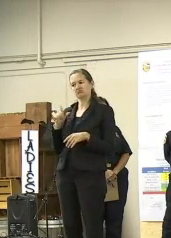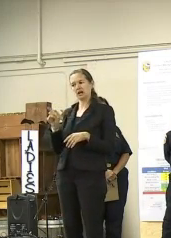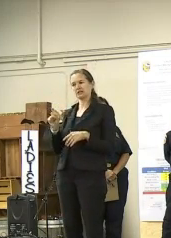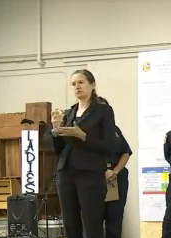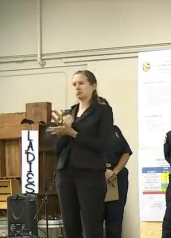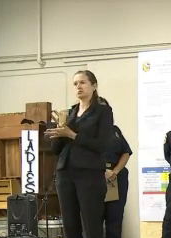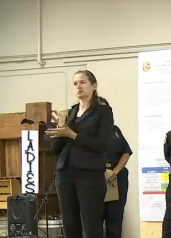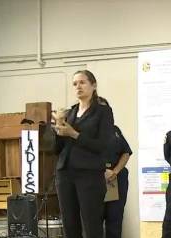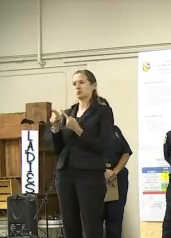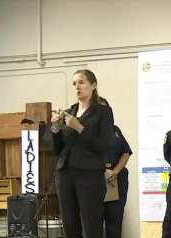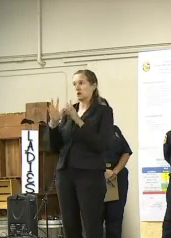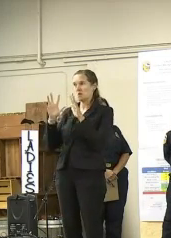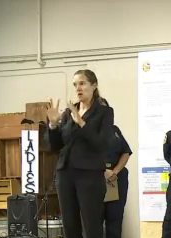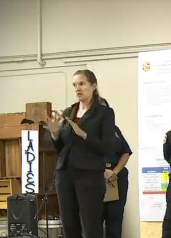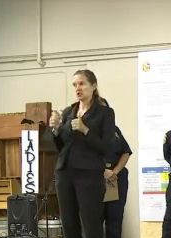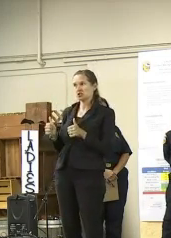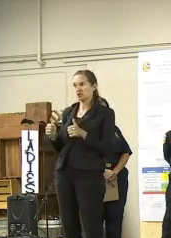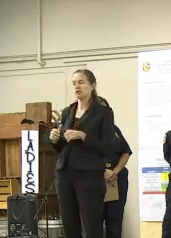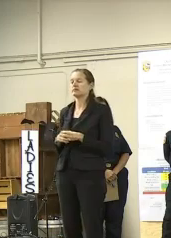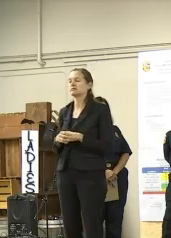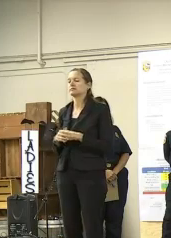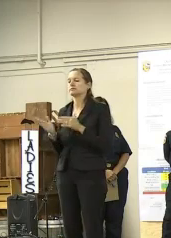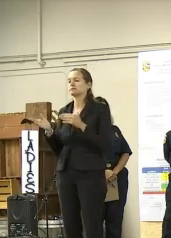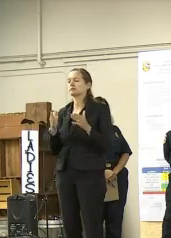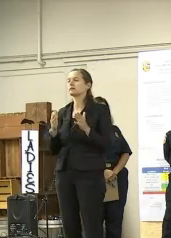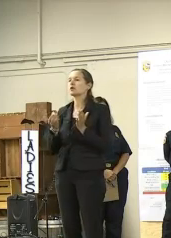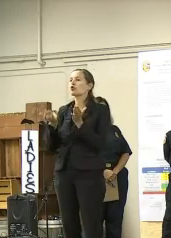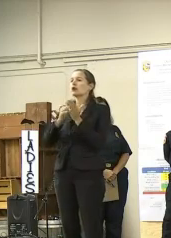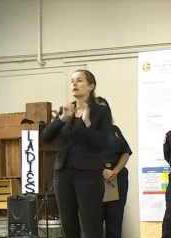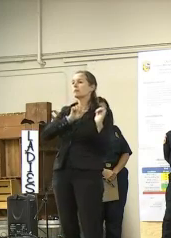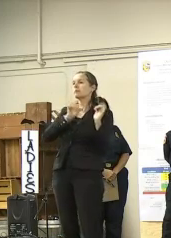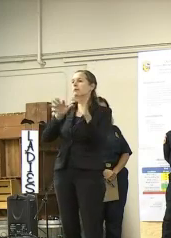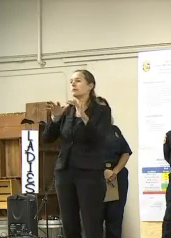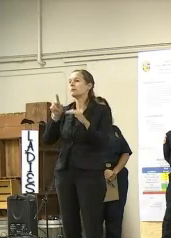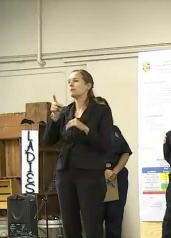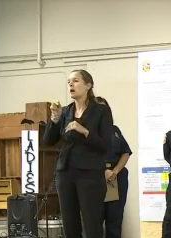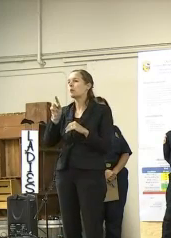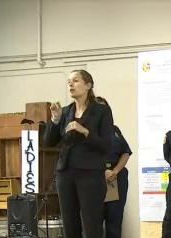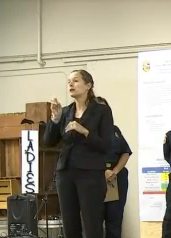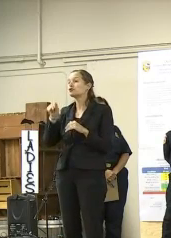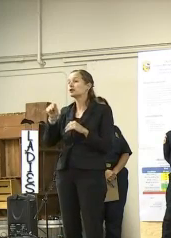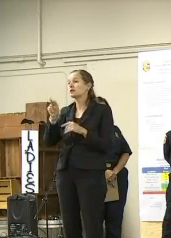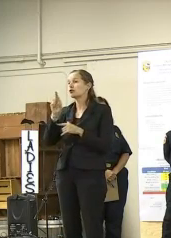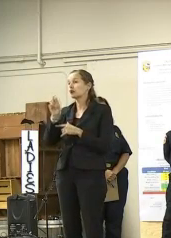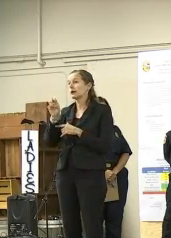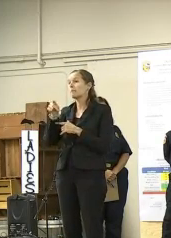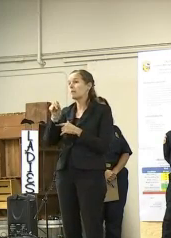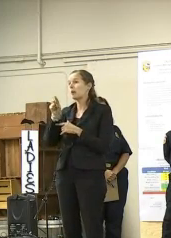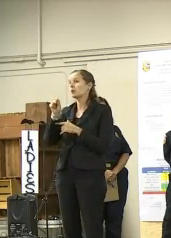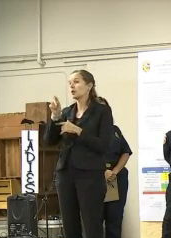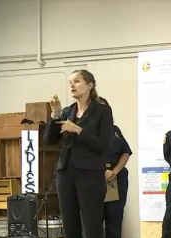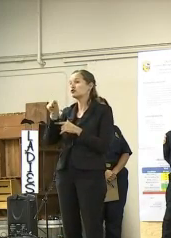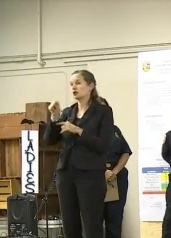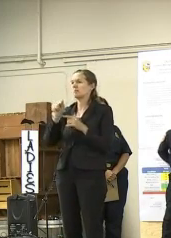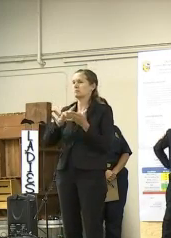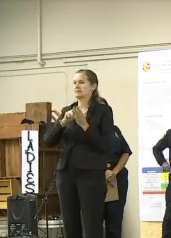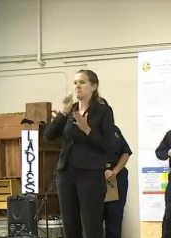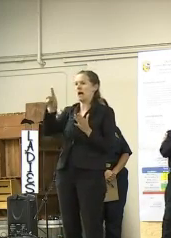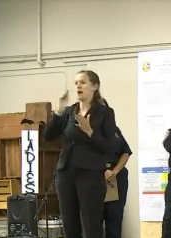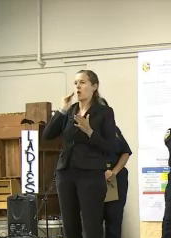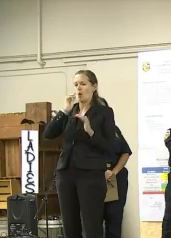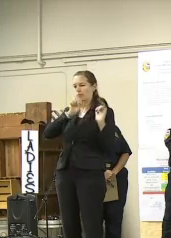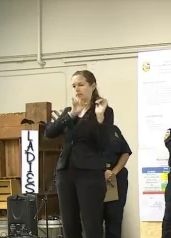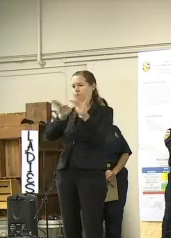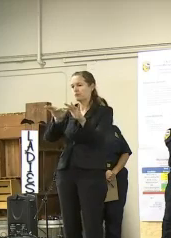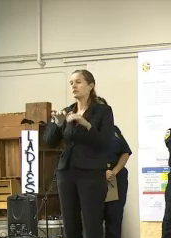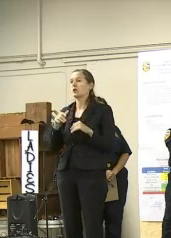weather. Also for repopulation, yesterday we were fortunate to be able to repopulate multiple areas on both zones of the